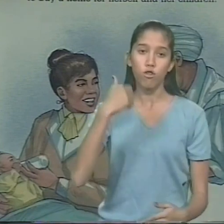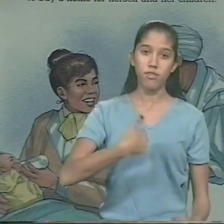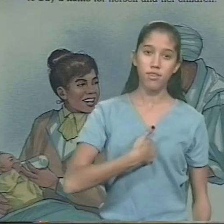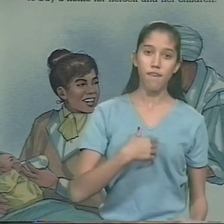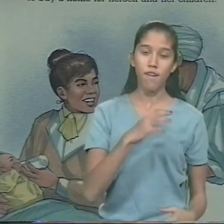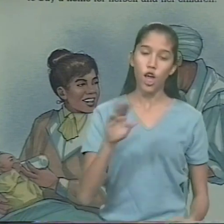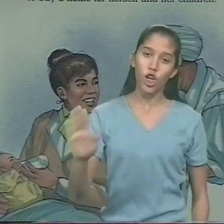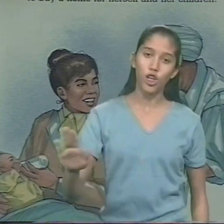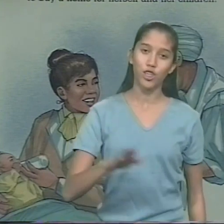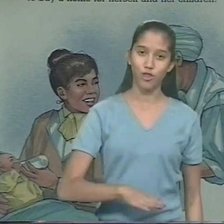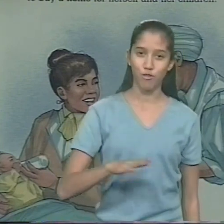children.